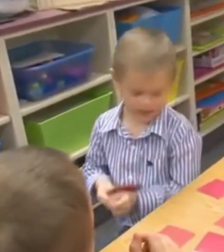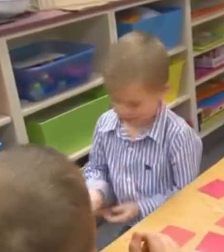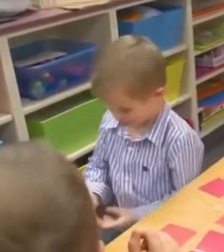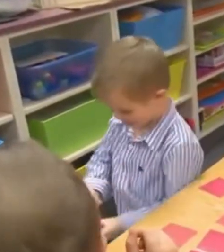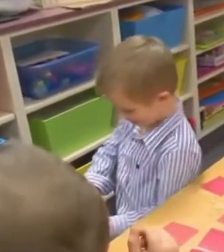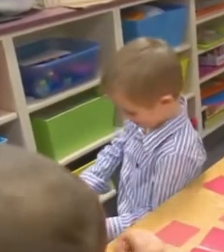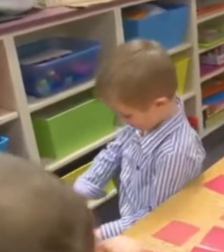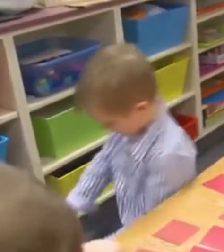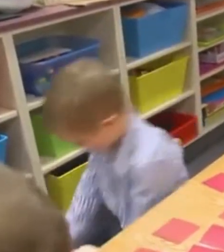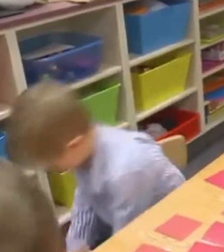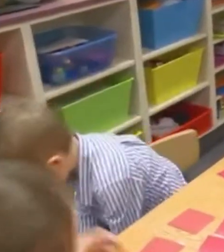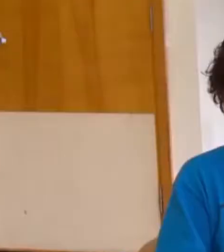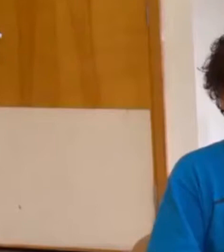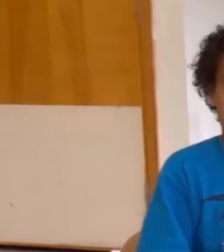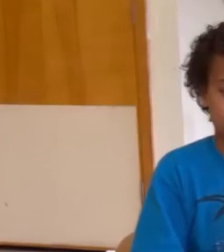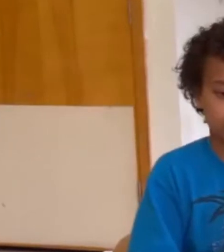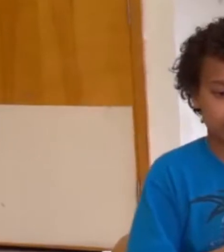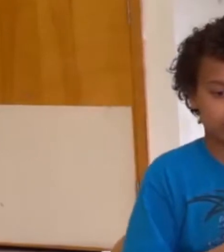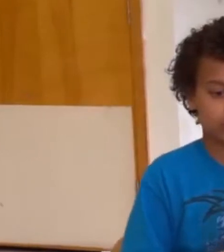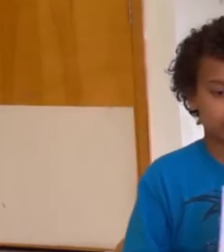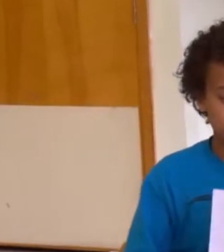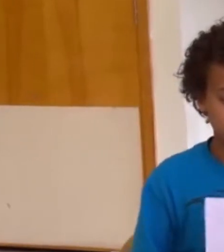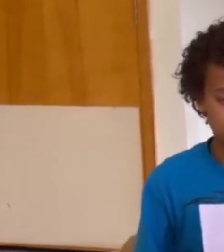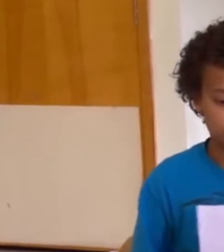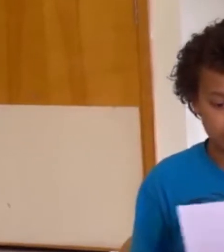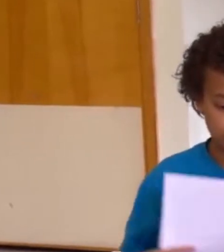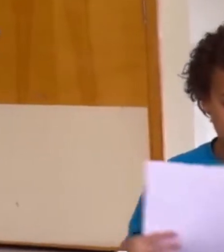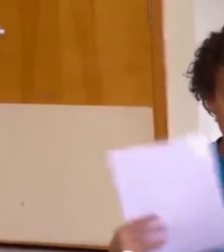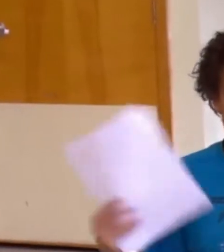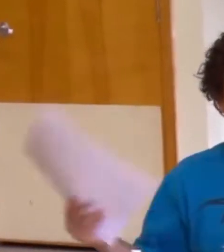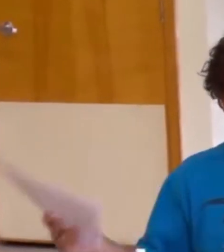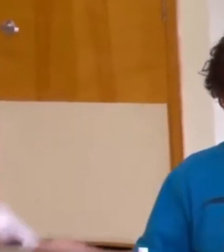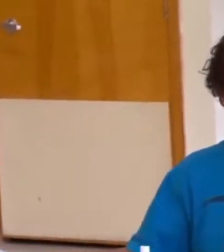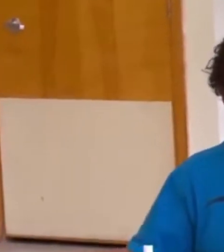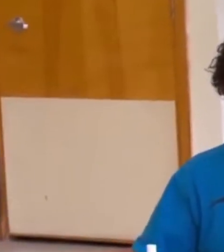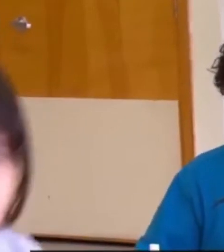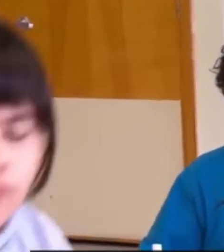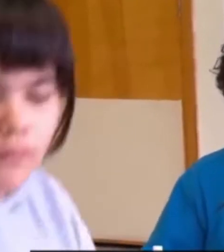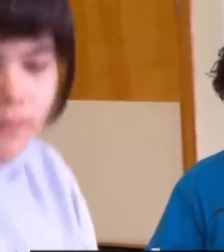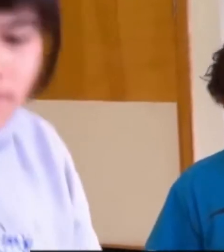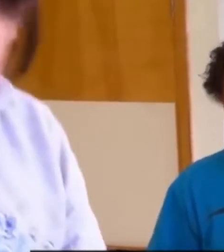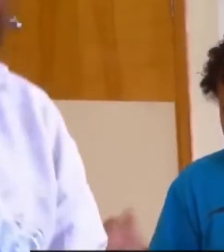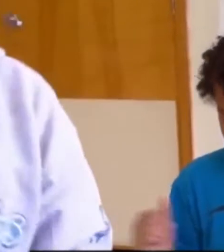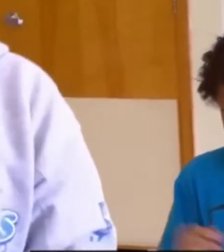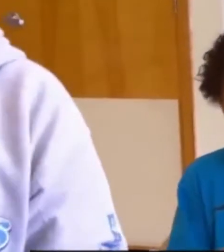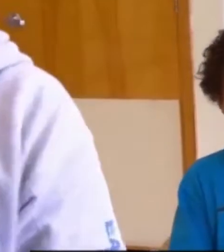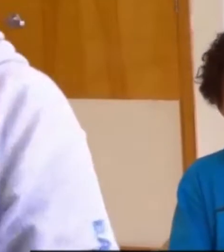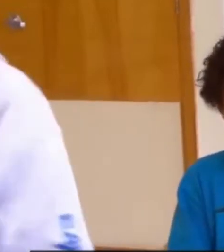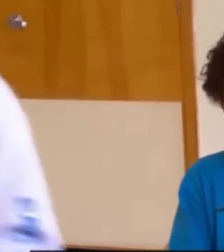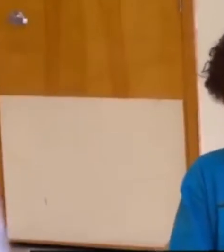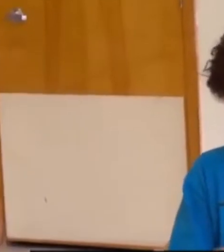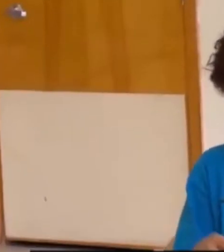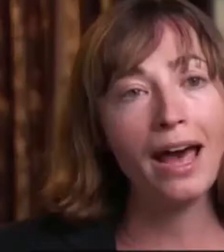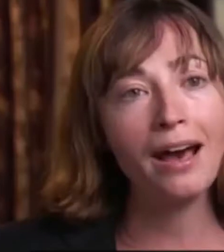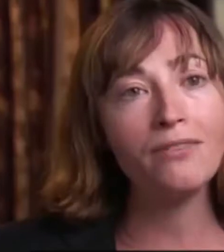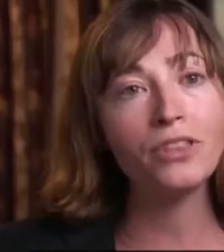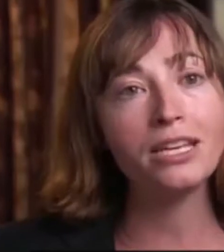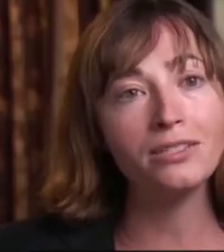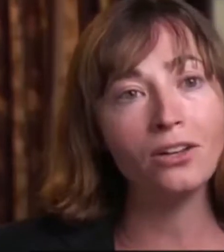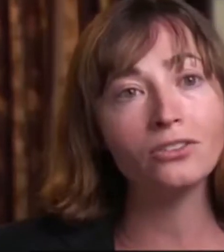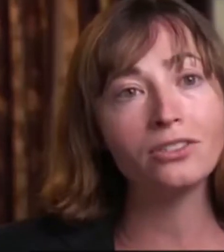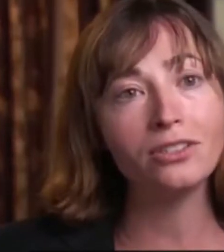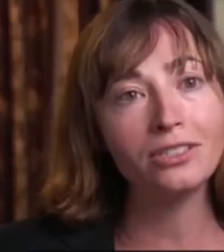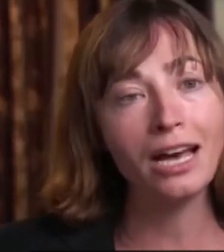got a match drum. It continues to improve throughout adolescence. It's not until early adulthood that you have